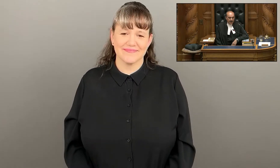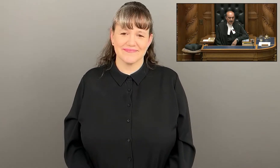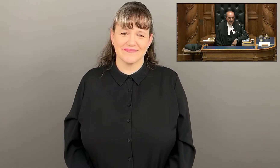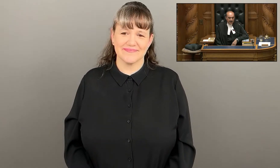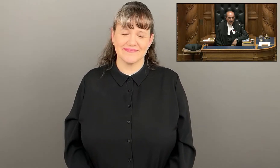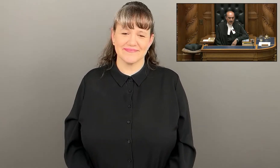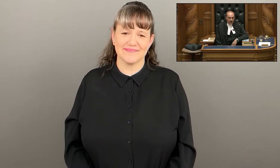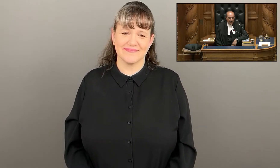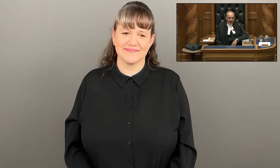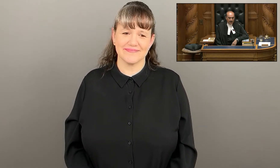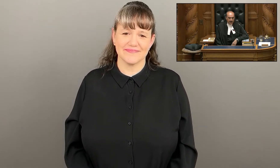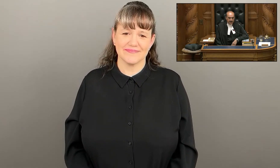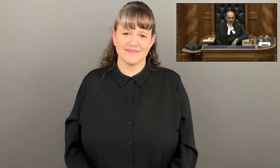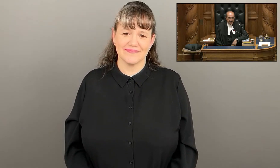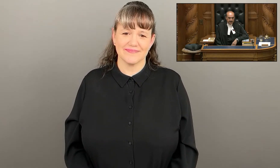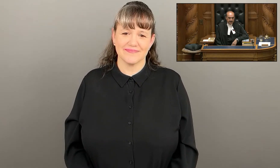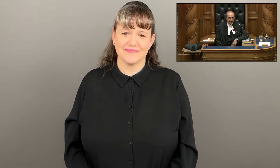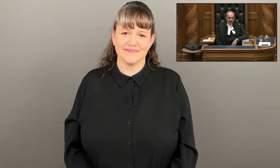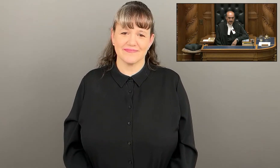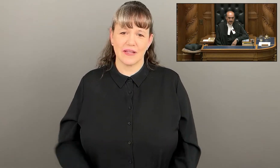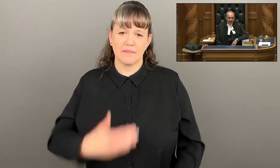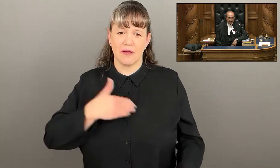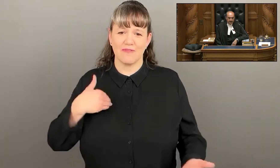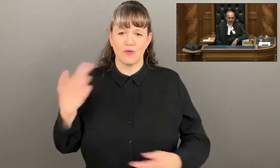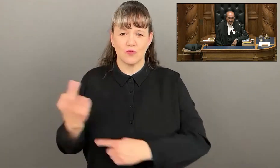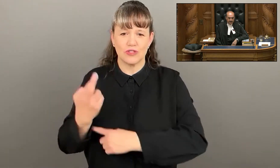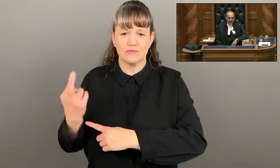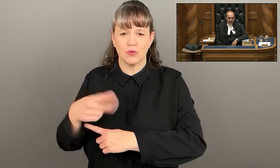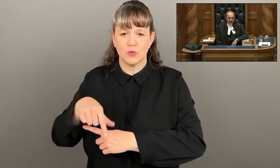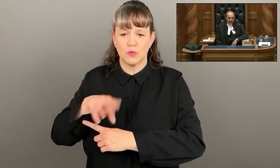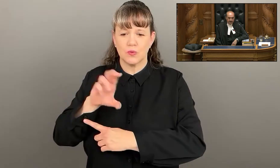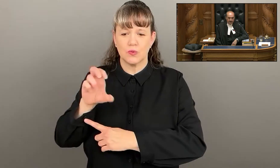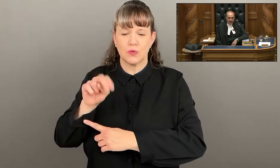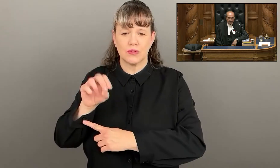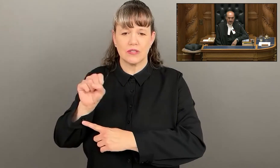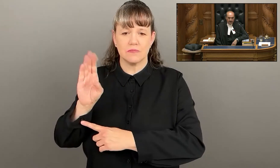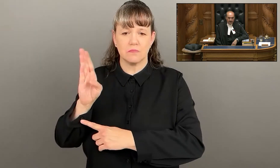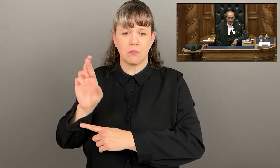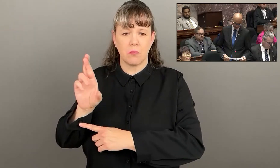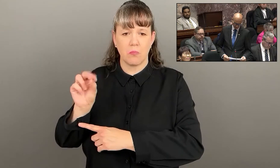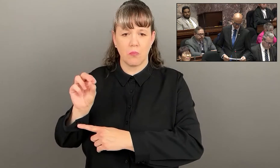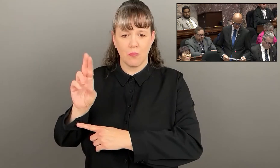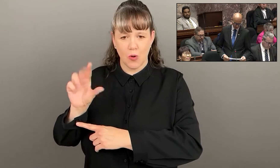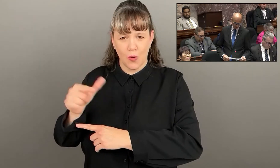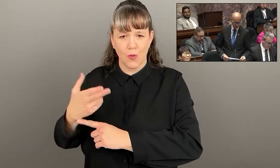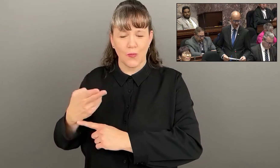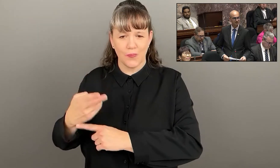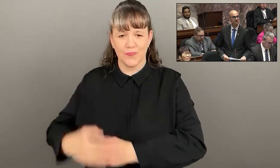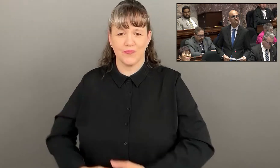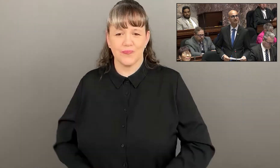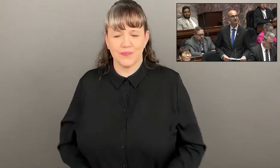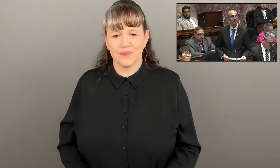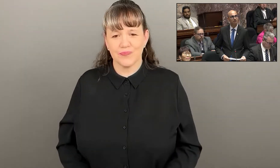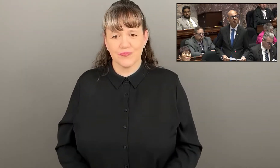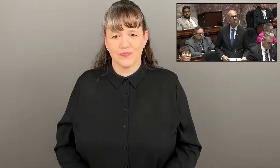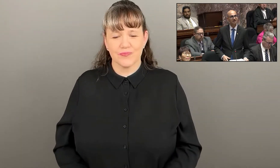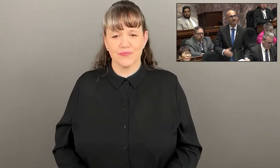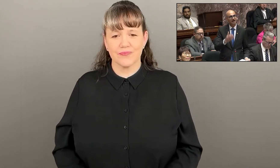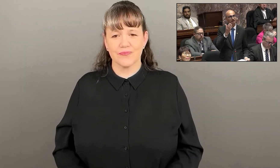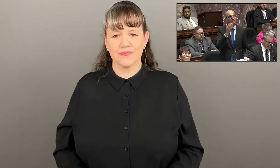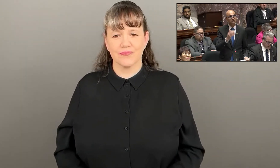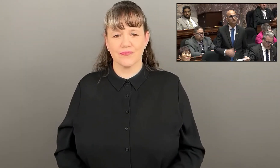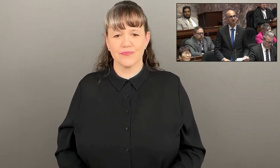Member for Richmond Queensborough. Thank you, Mr. Speaker. I'd like to take a moment to introduce two guests in the